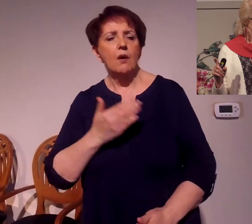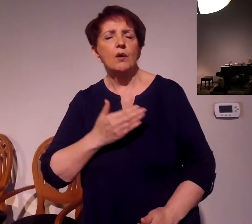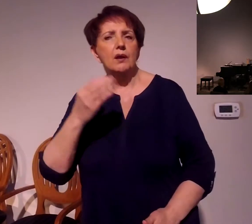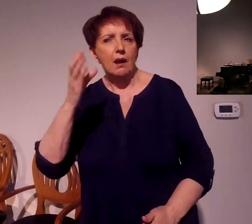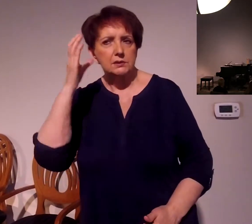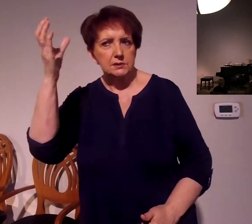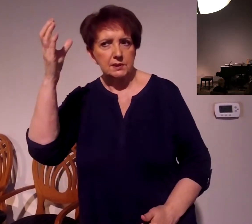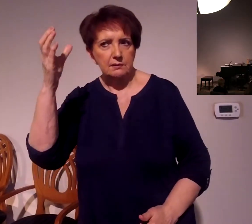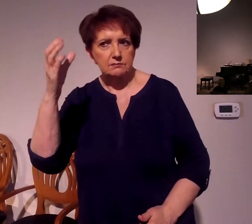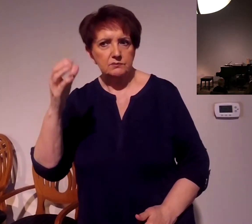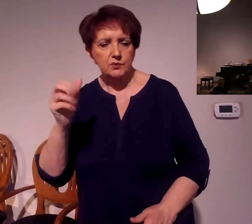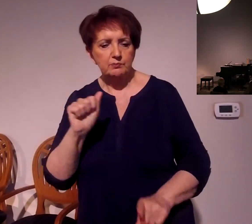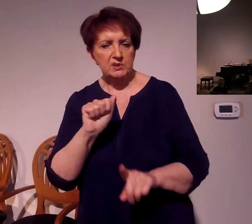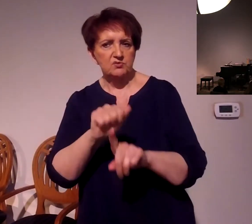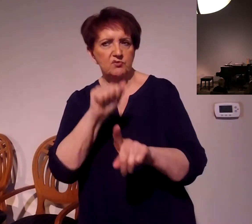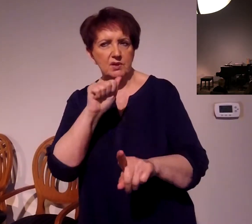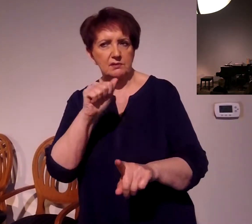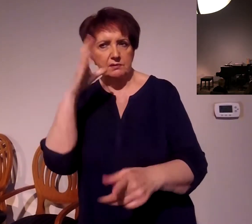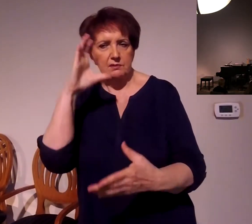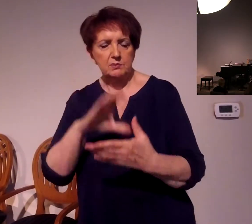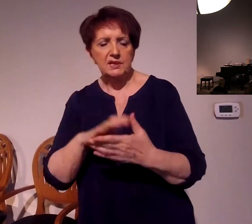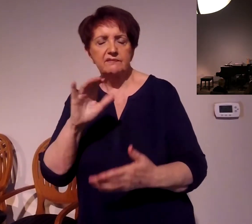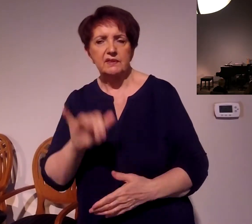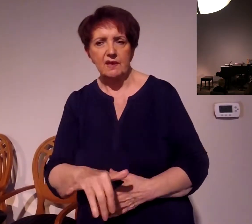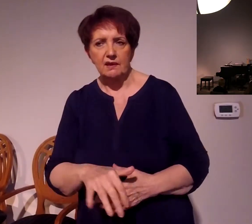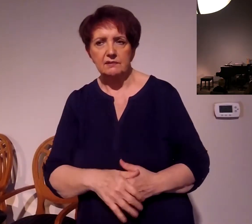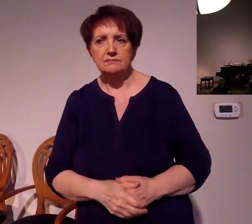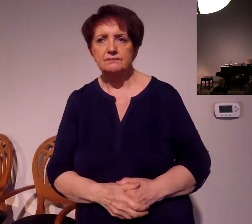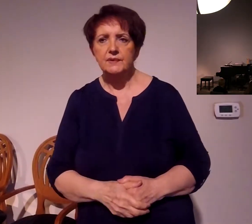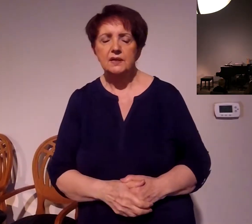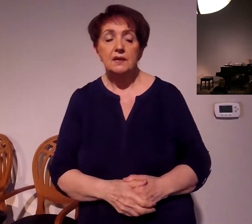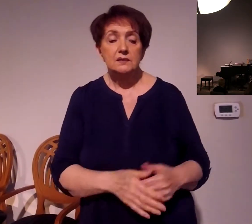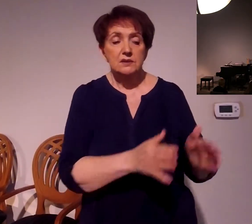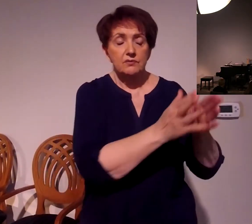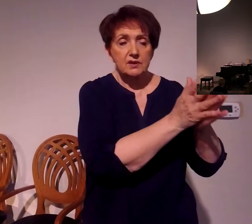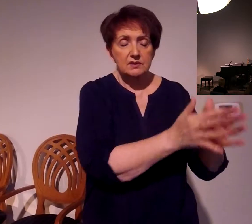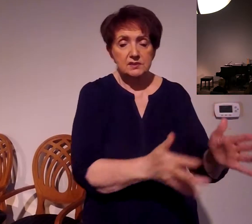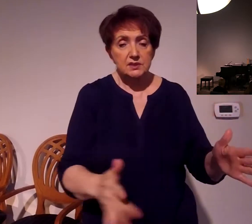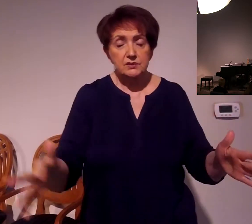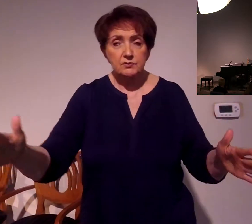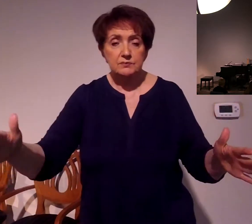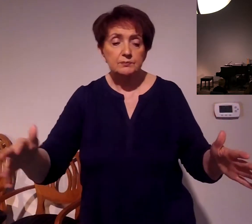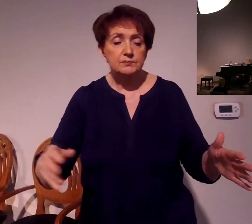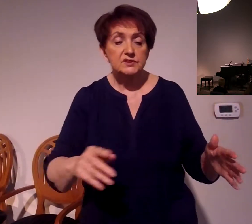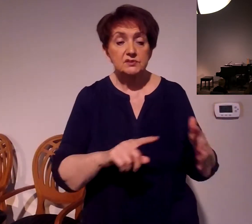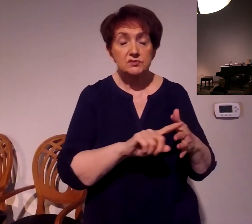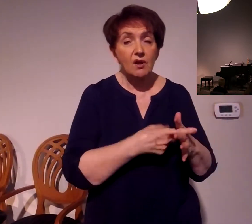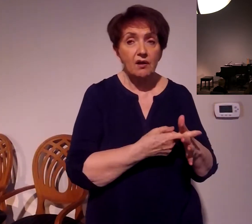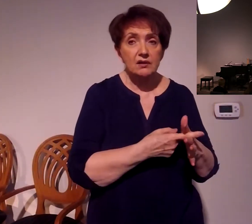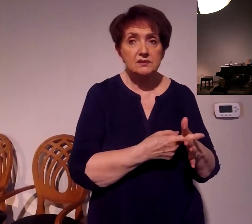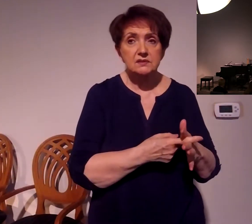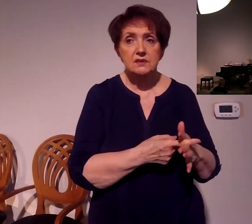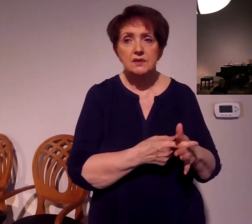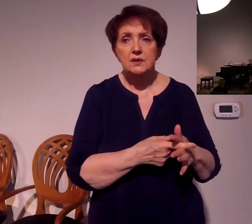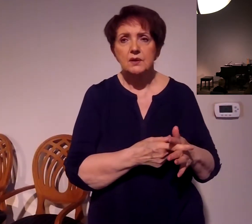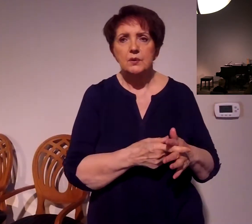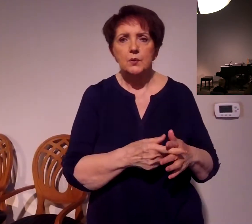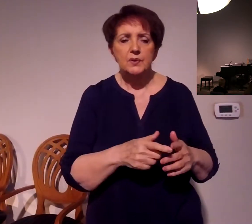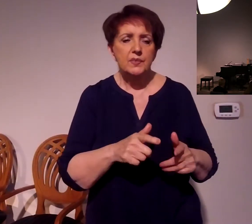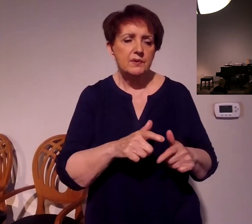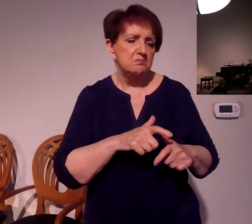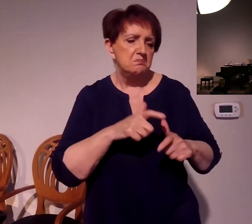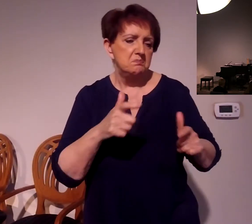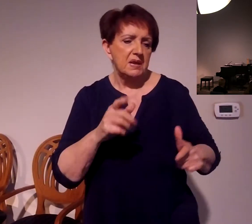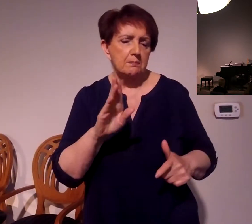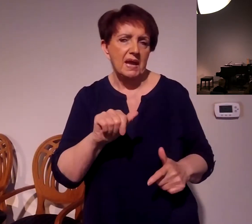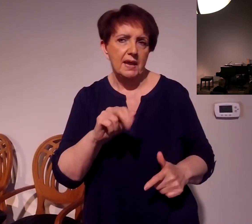it, right? And so this continuum starts with the Big Bang, and then of course